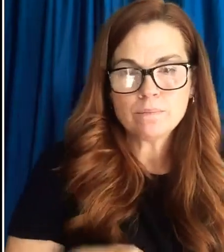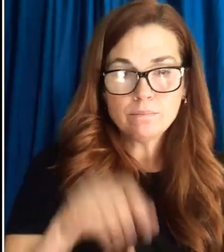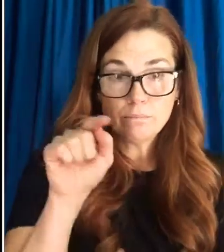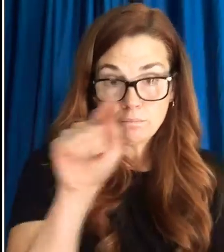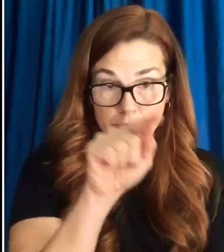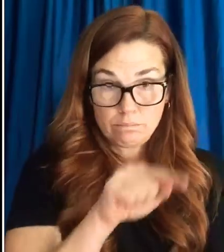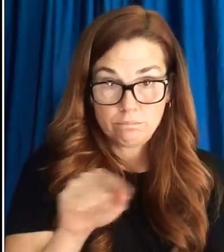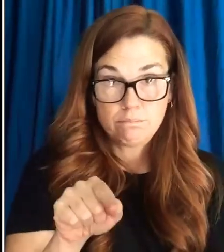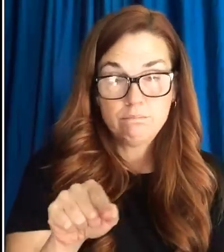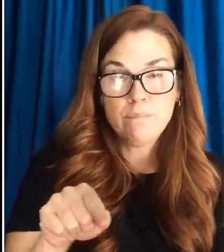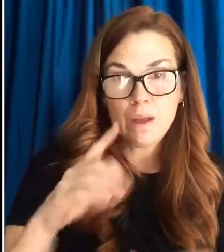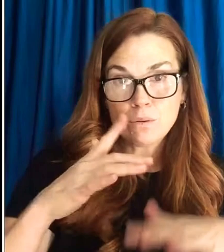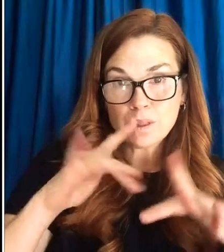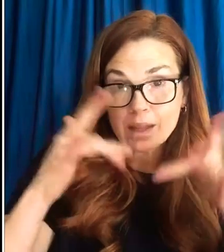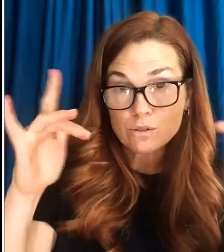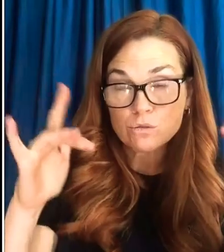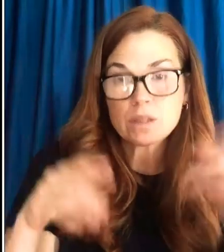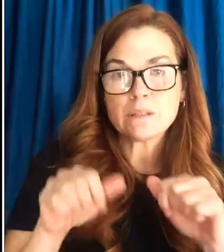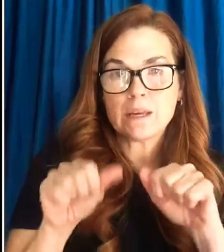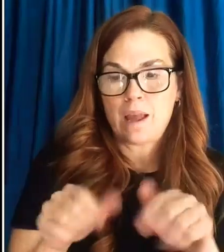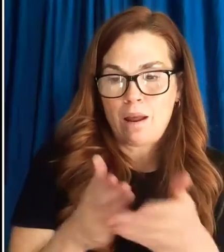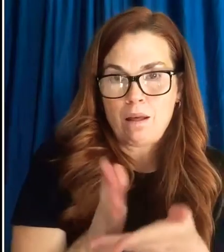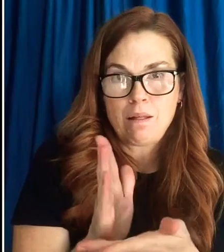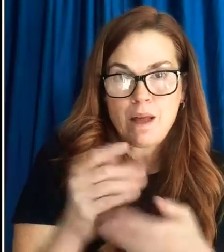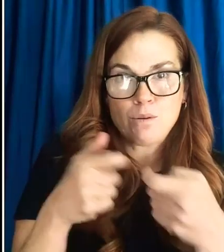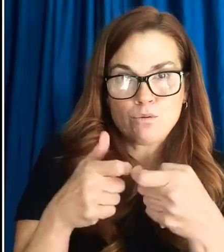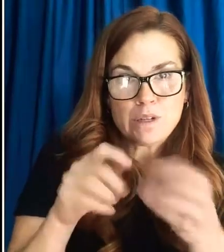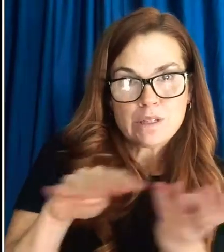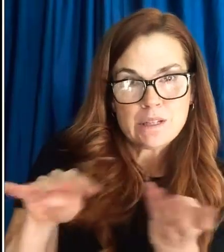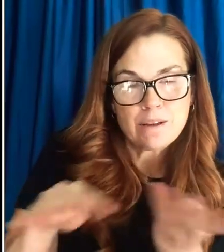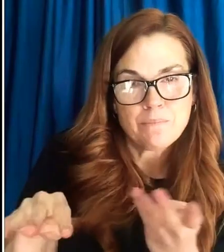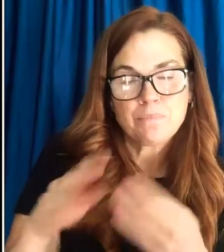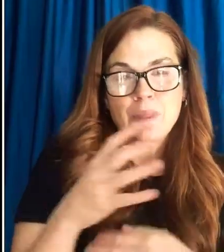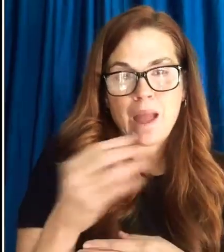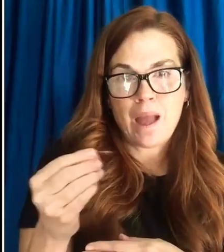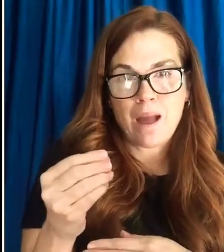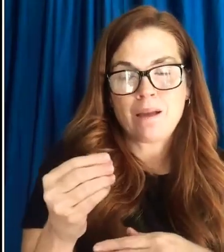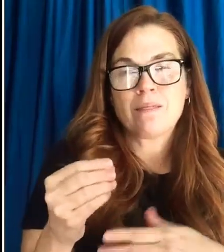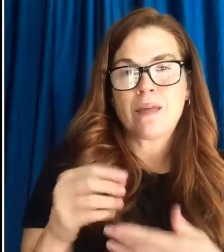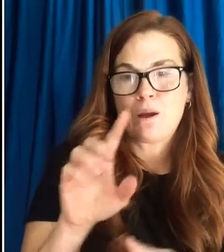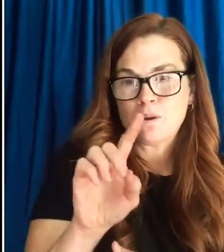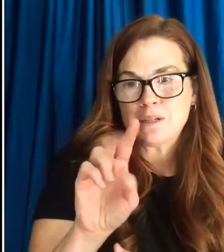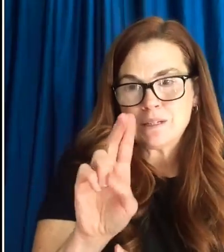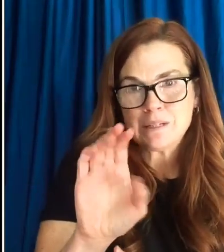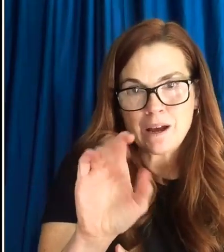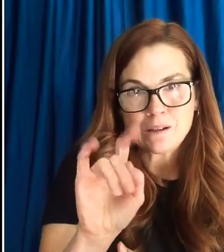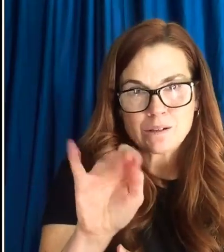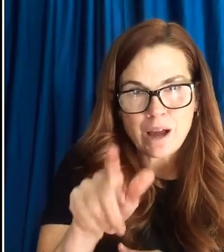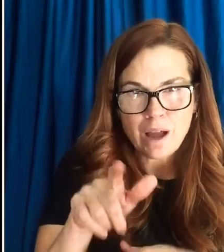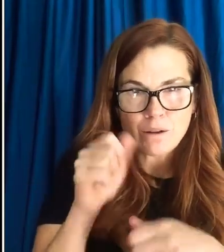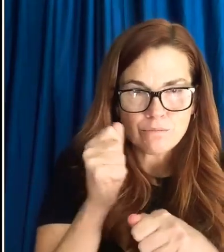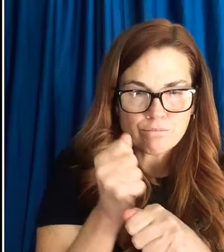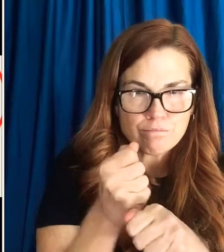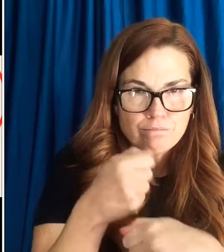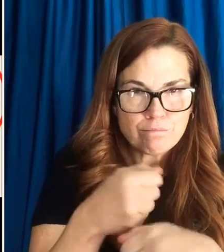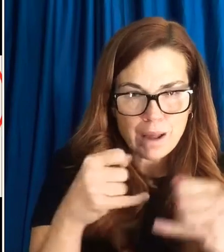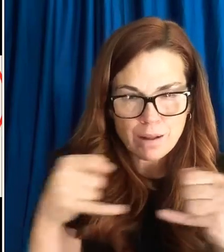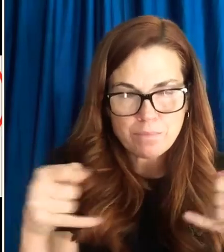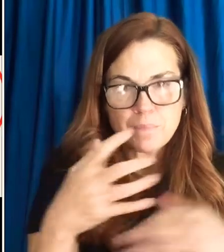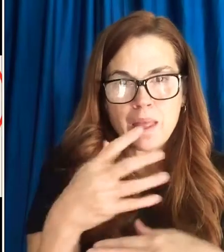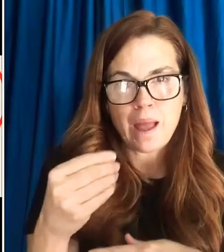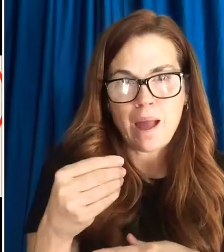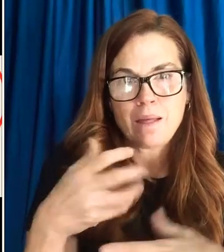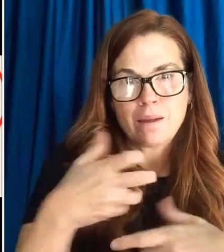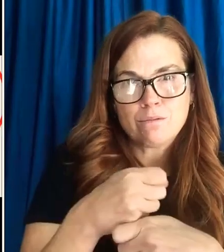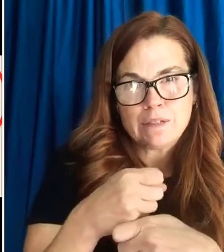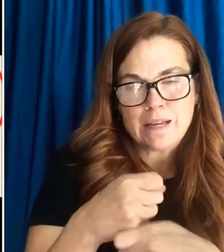are lustrous, can conduct electricity, and are ductile, malleable, and dense. Nonmetals are